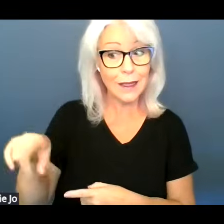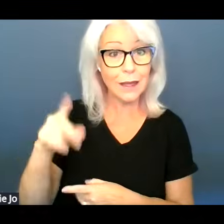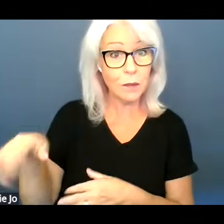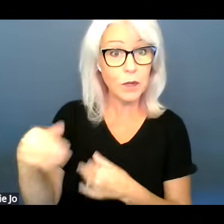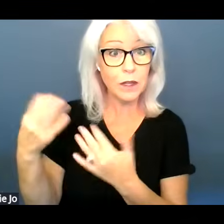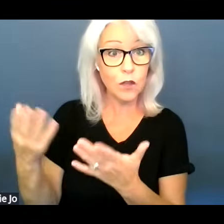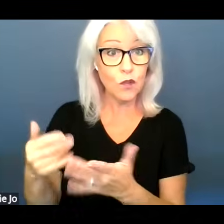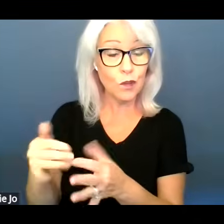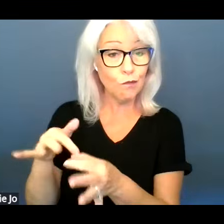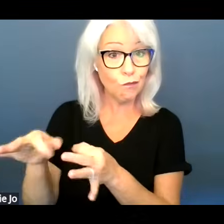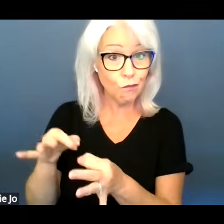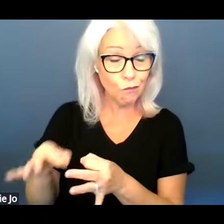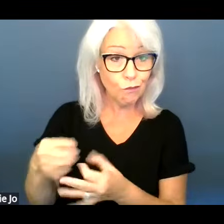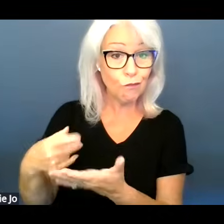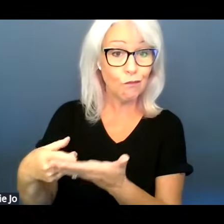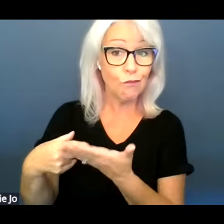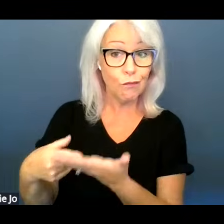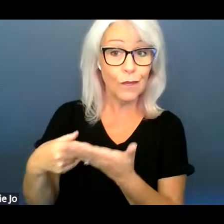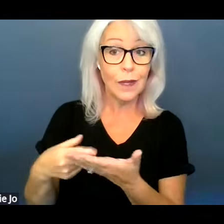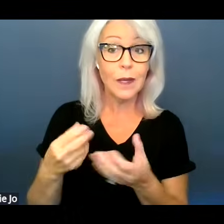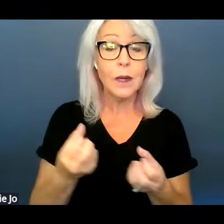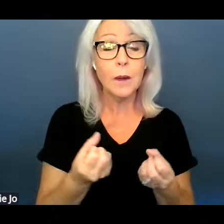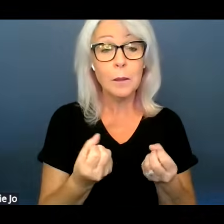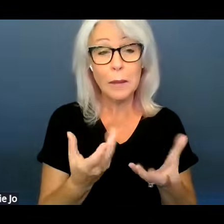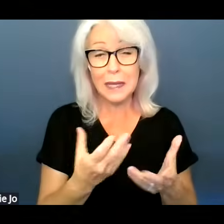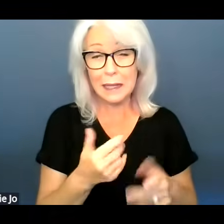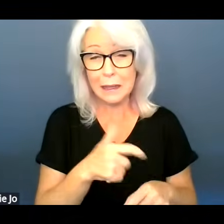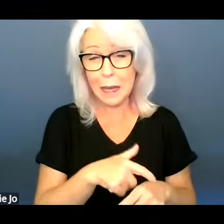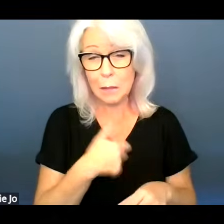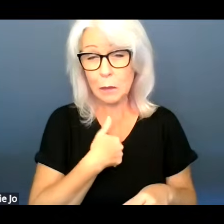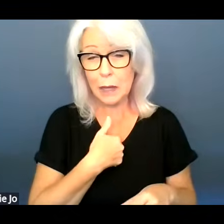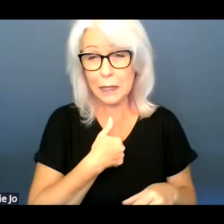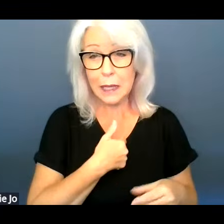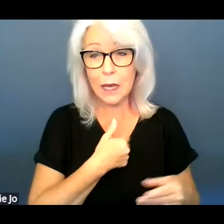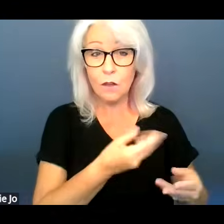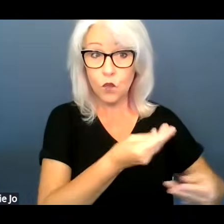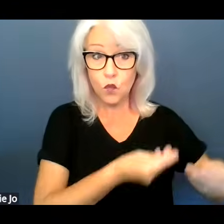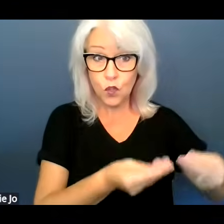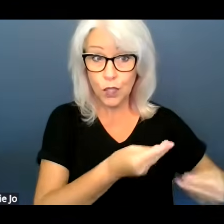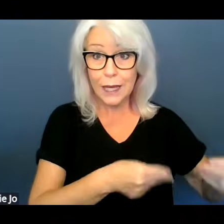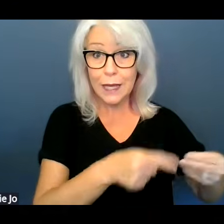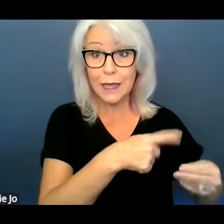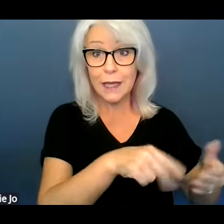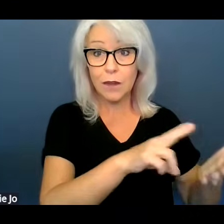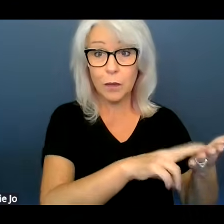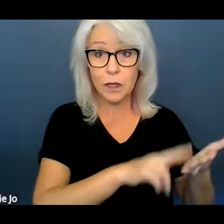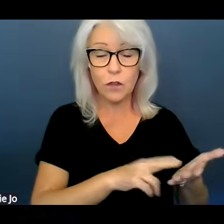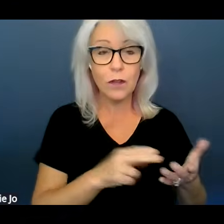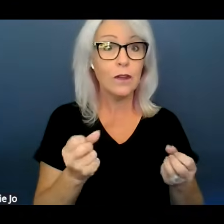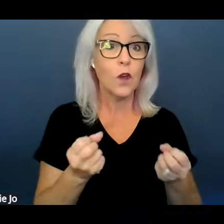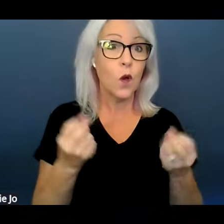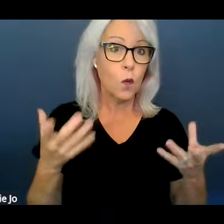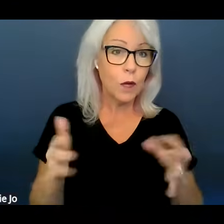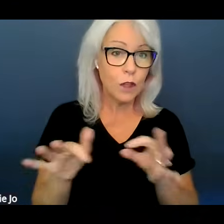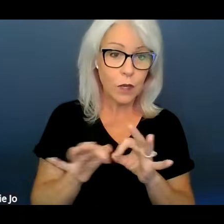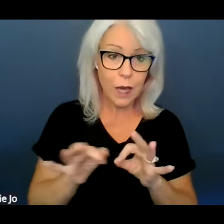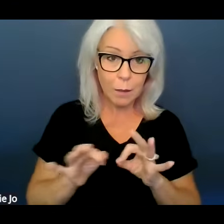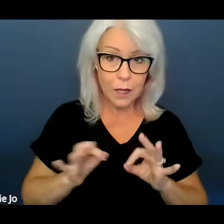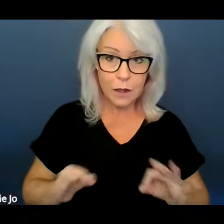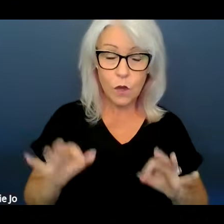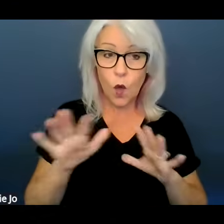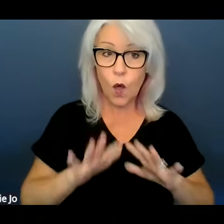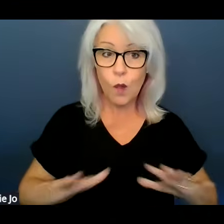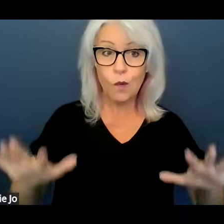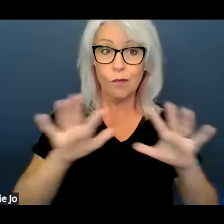with the times that I've circulated the petition myself, people commented from all over the political spectrum, all over the